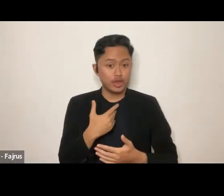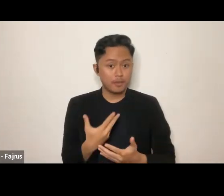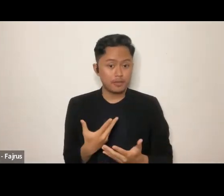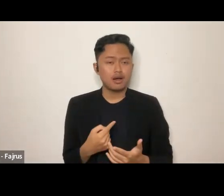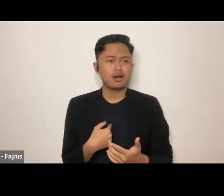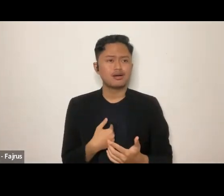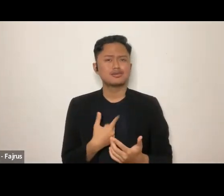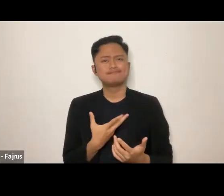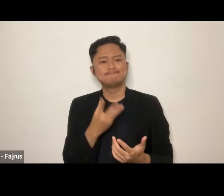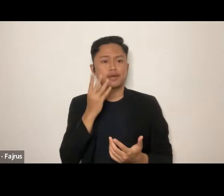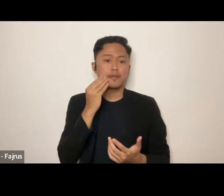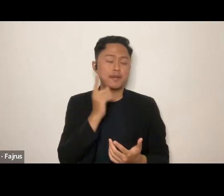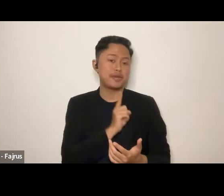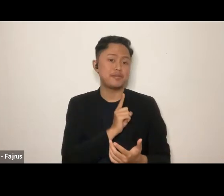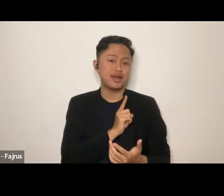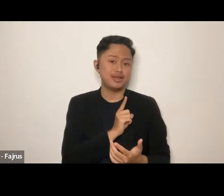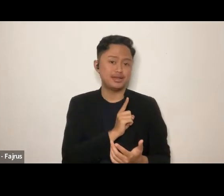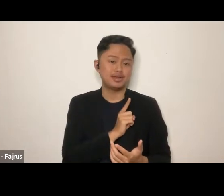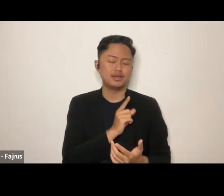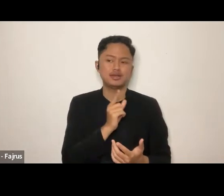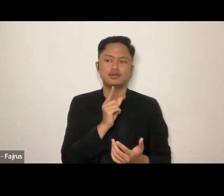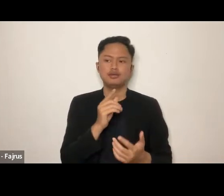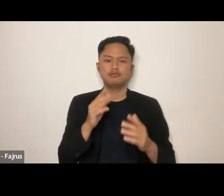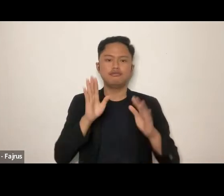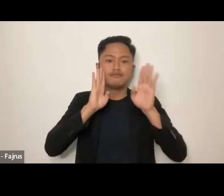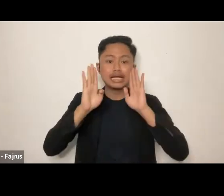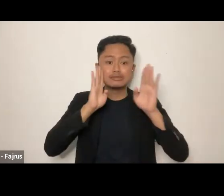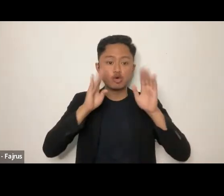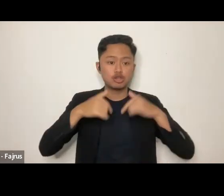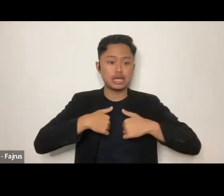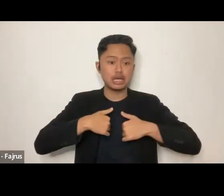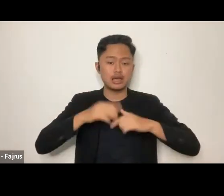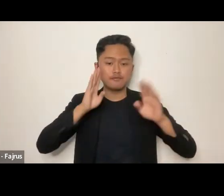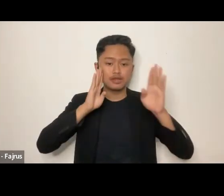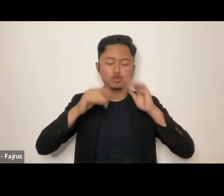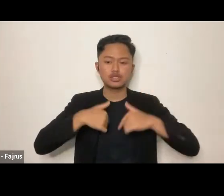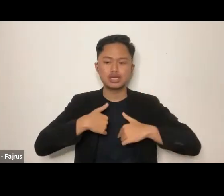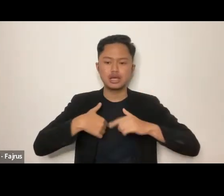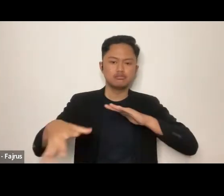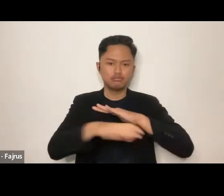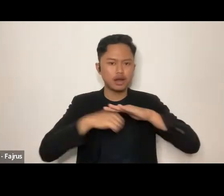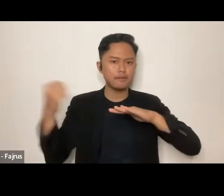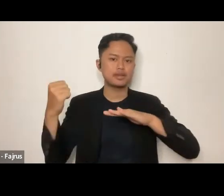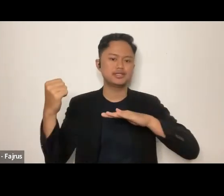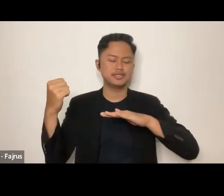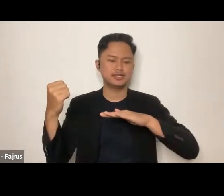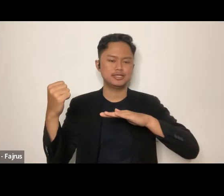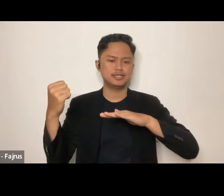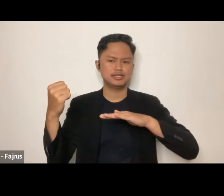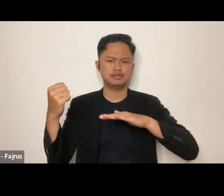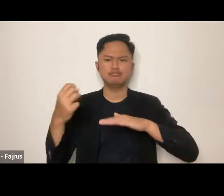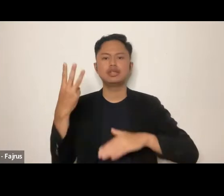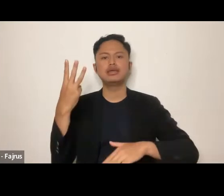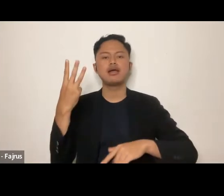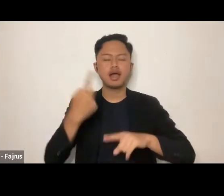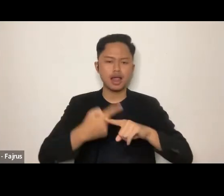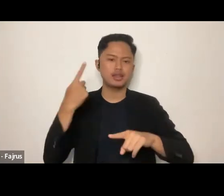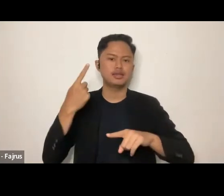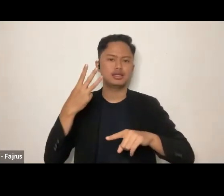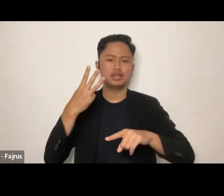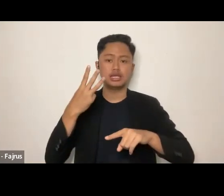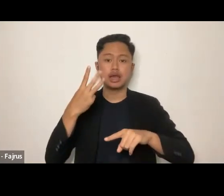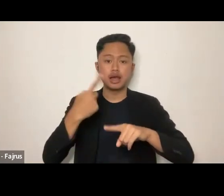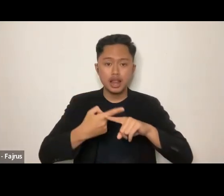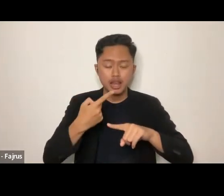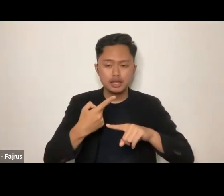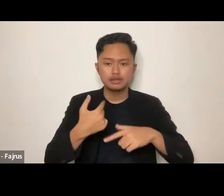personal experience, my Facebook account being hacked. It's already 3 times. So the latest one